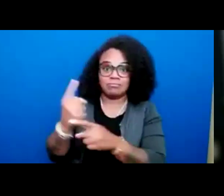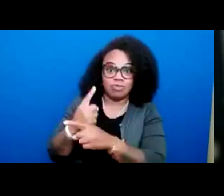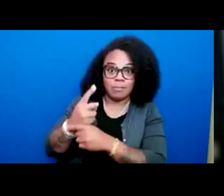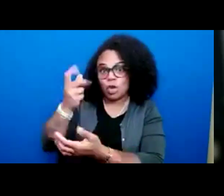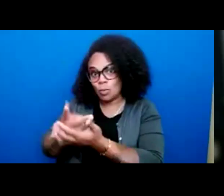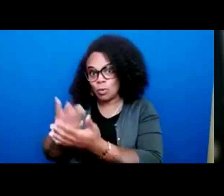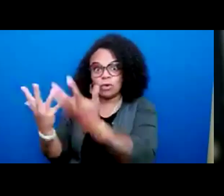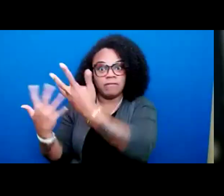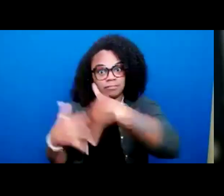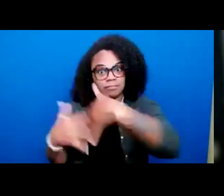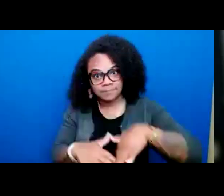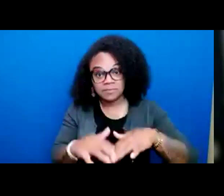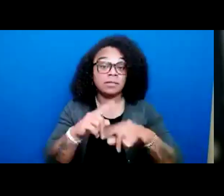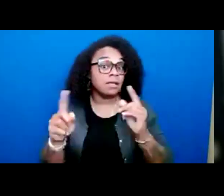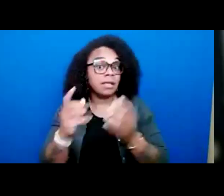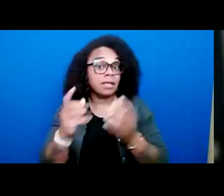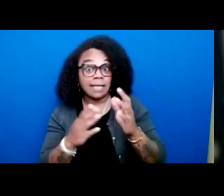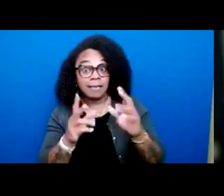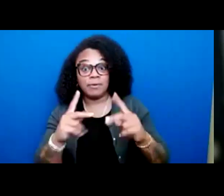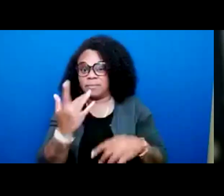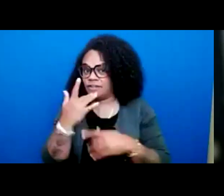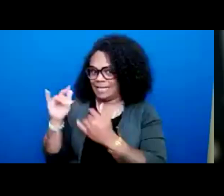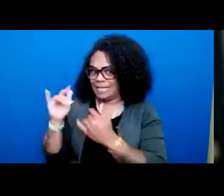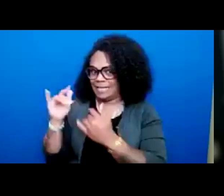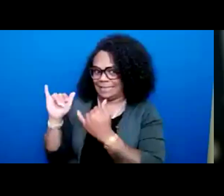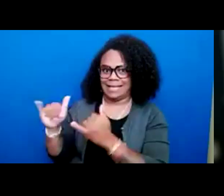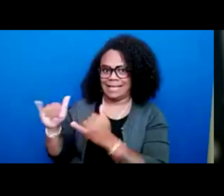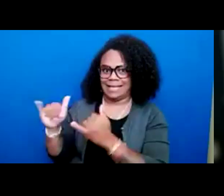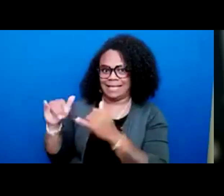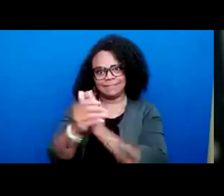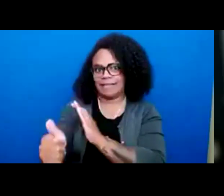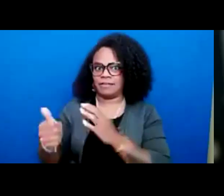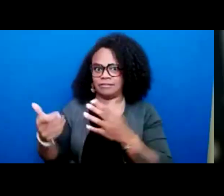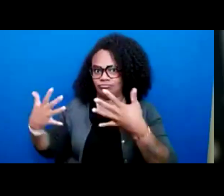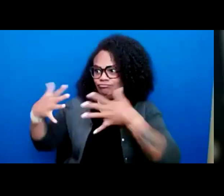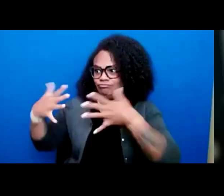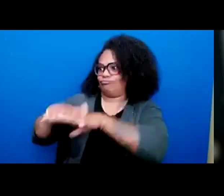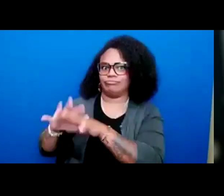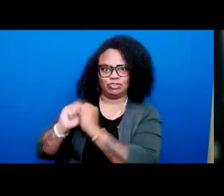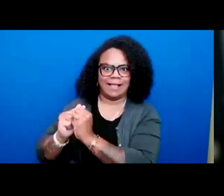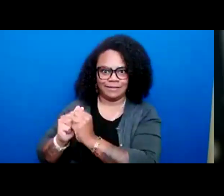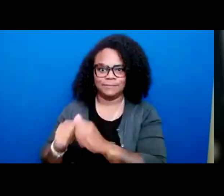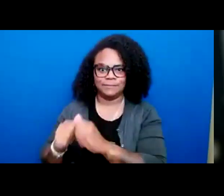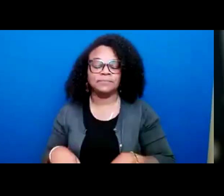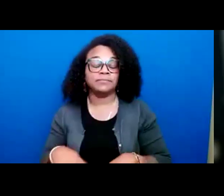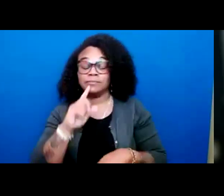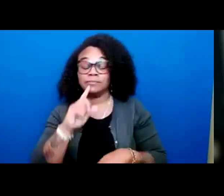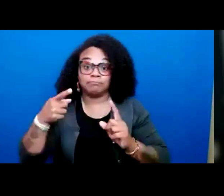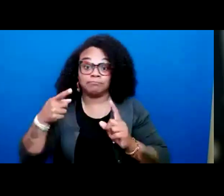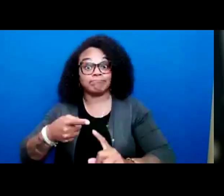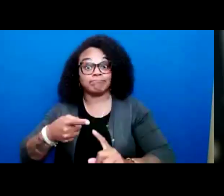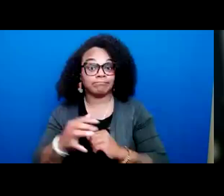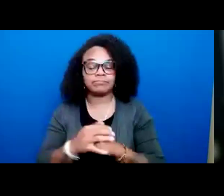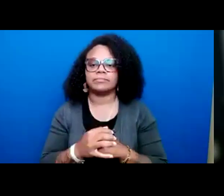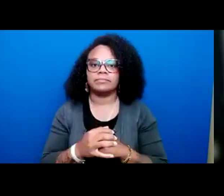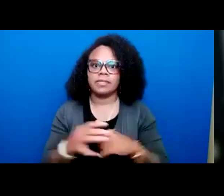that have very overlapping skill sets and they work together. All of that comes down to making sure that the